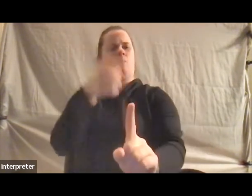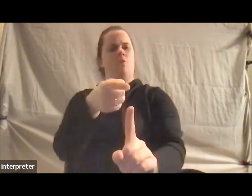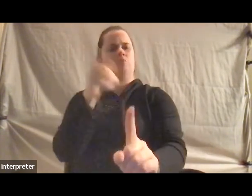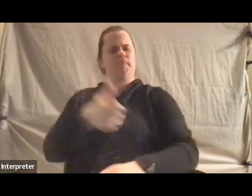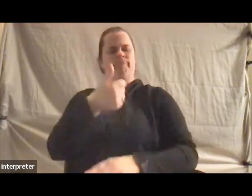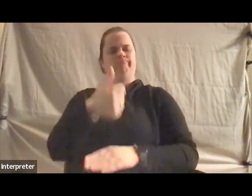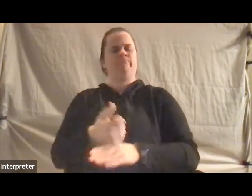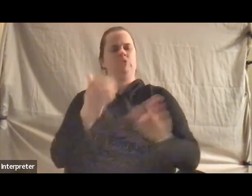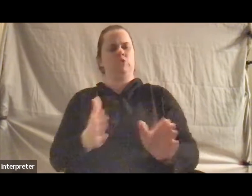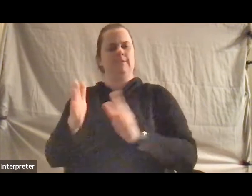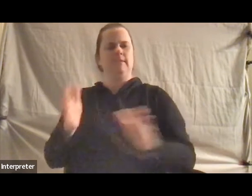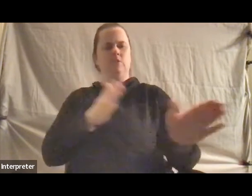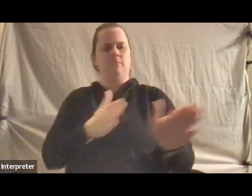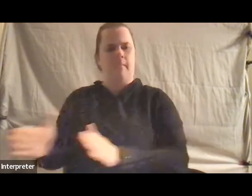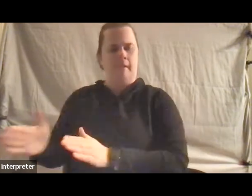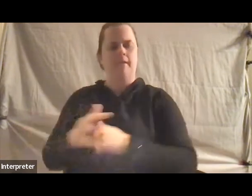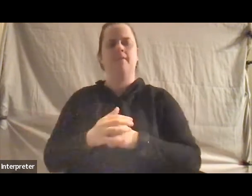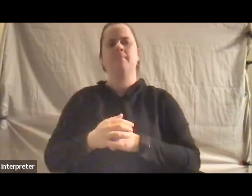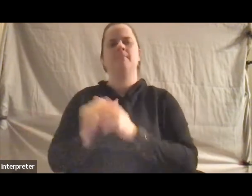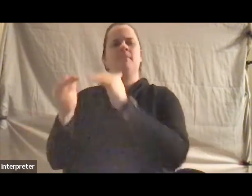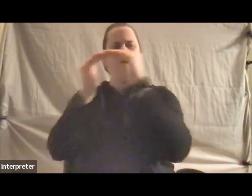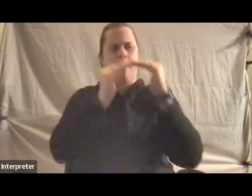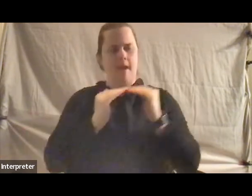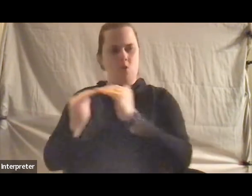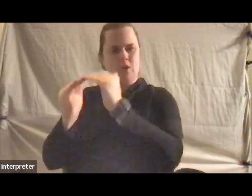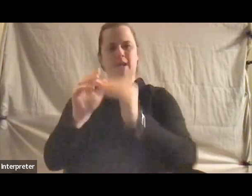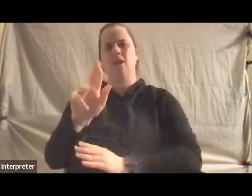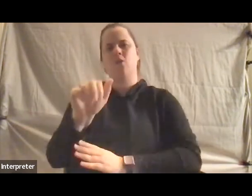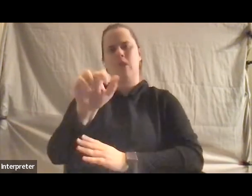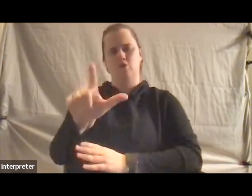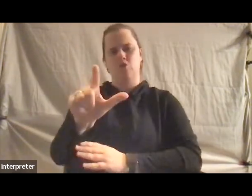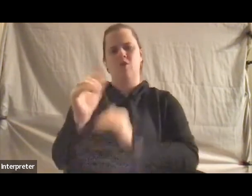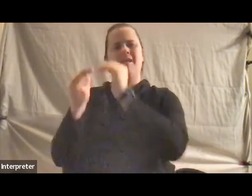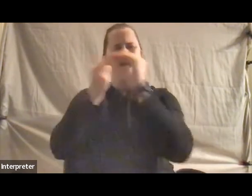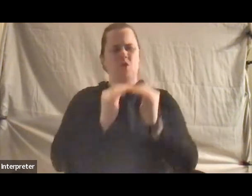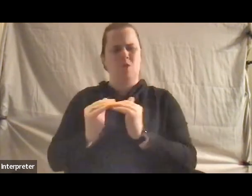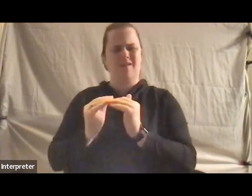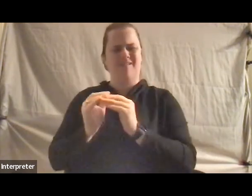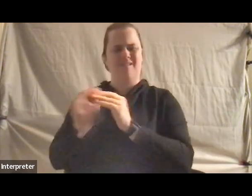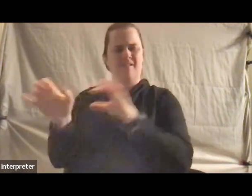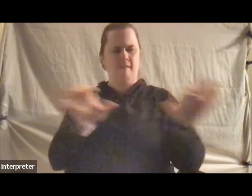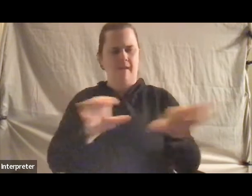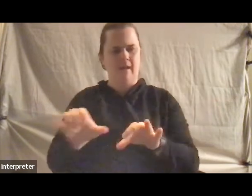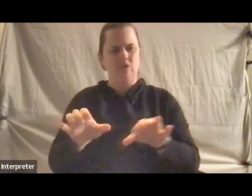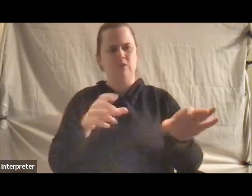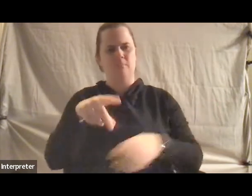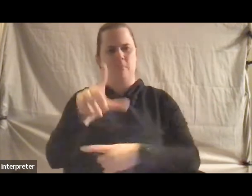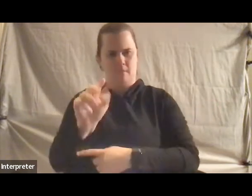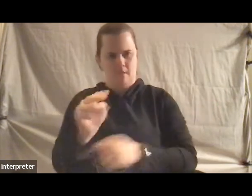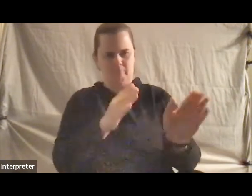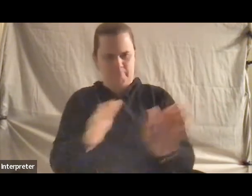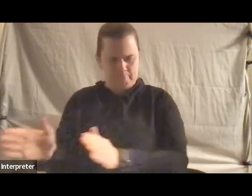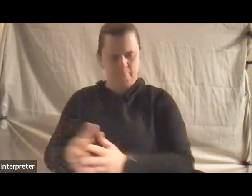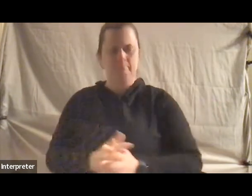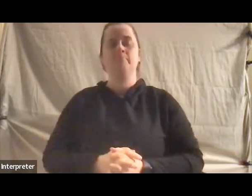Equity and Contracting Program, and the Racial Equity Action Plan. You see, we know that Black-owned